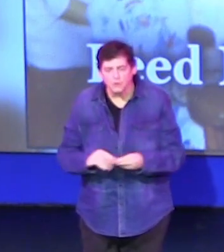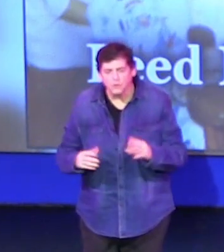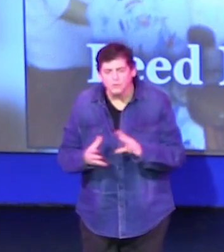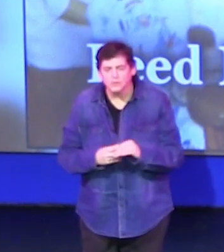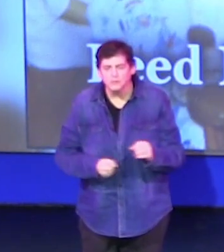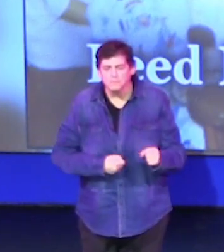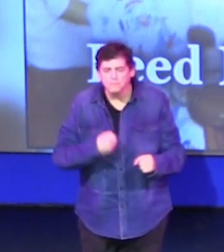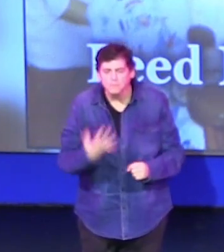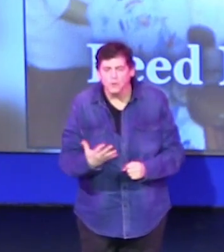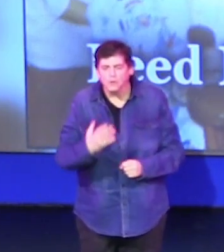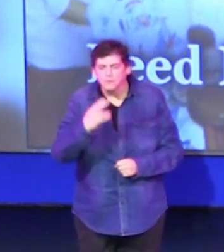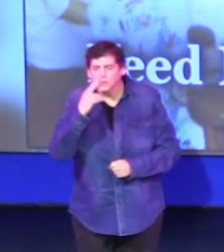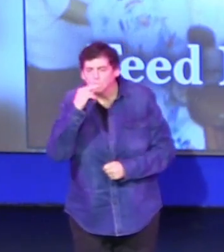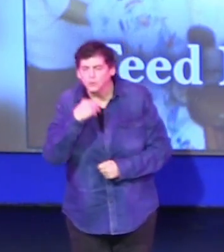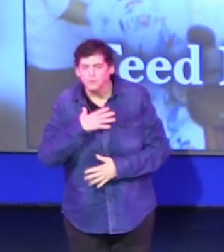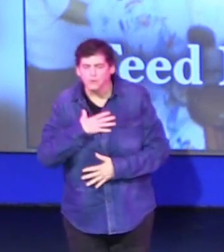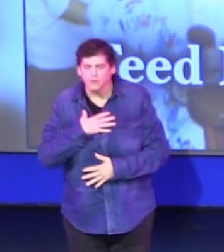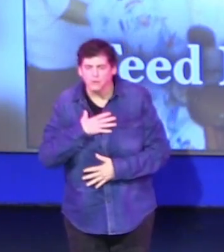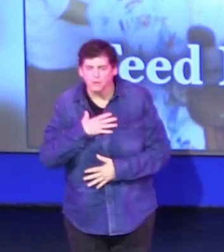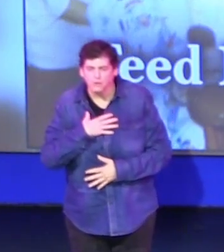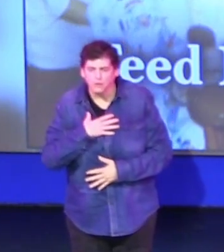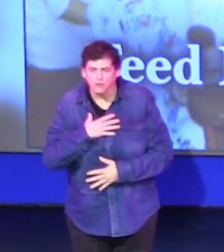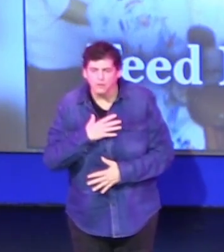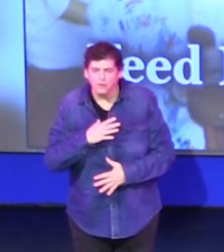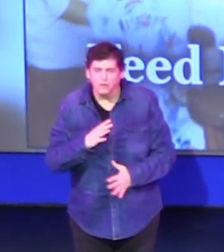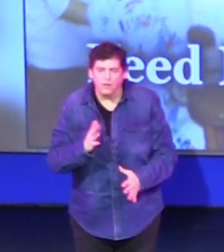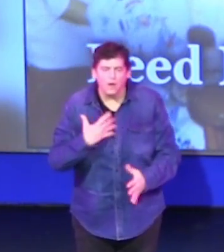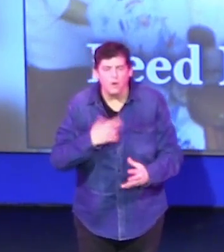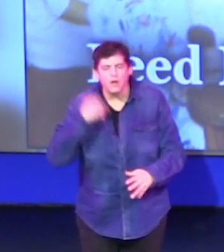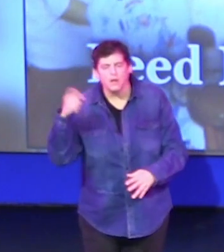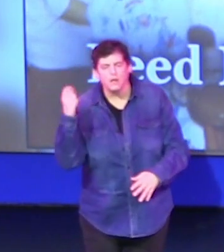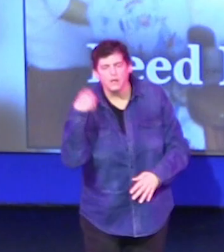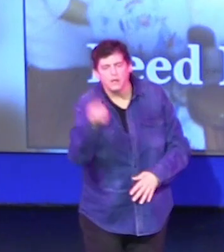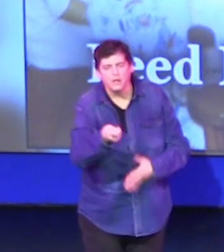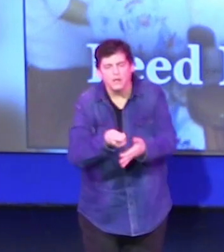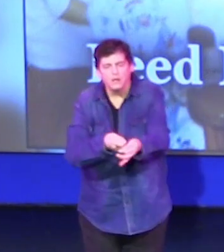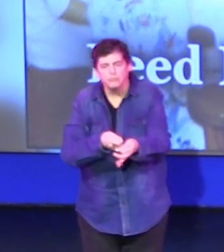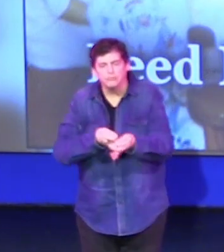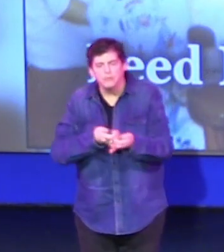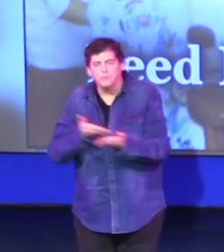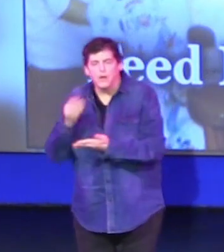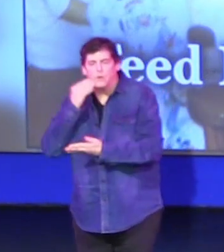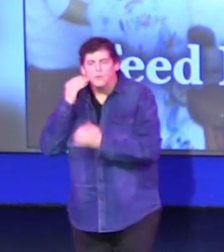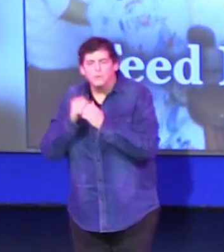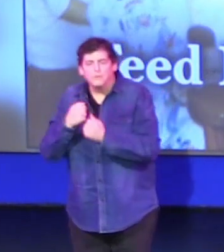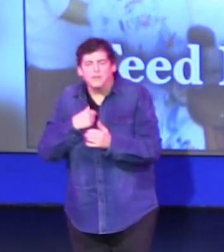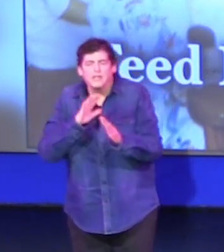appropriate. During this workshop, when he picked up his hands and started to create stories and poetry